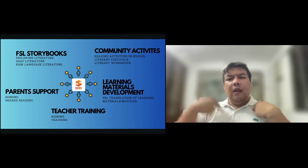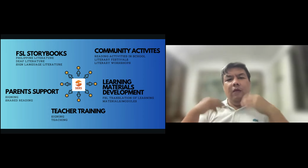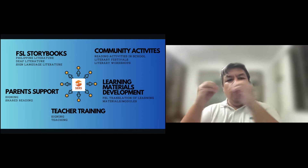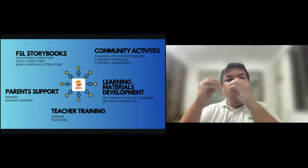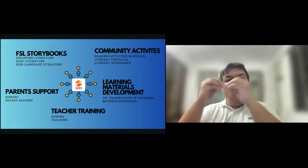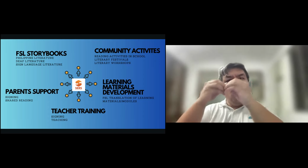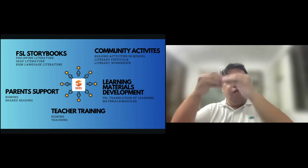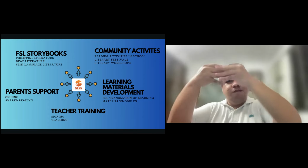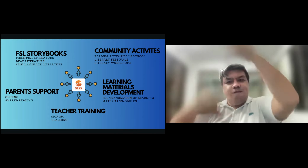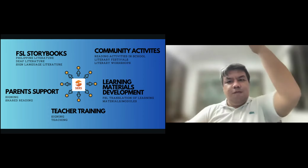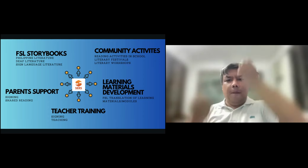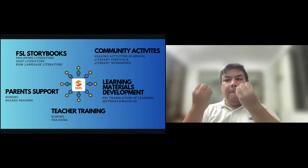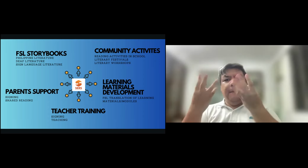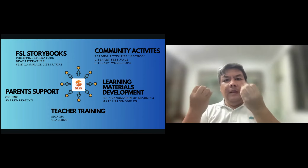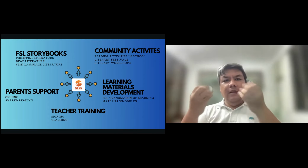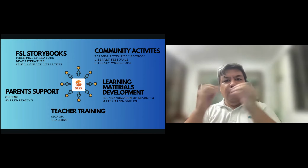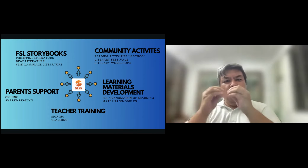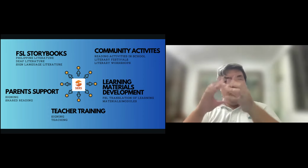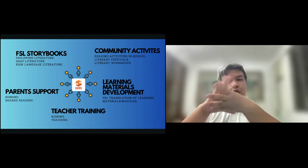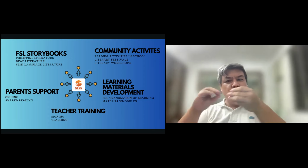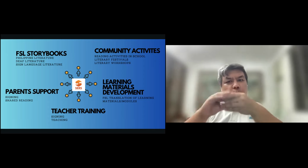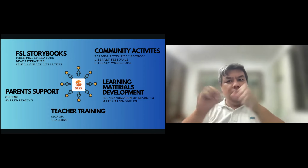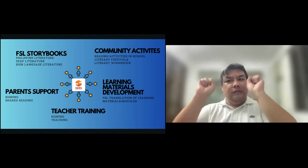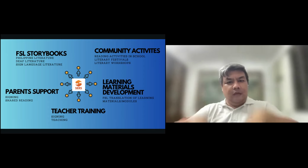to probably add